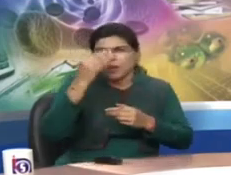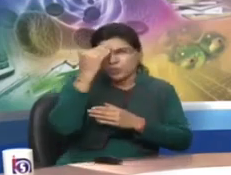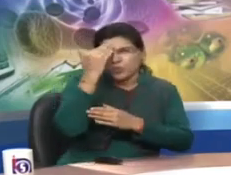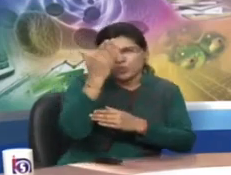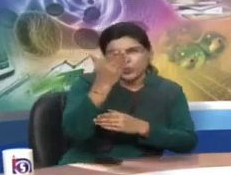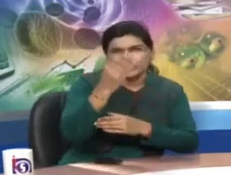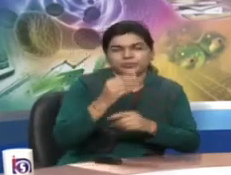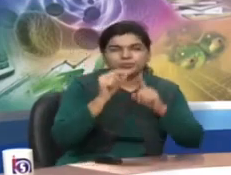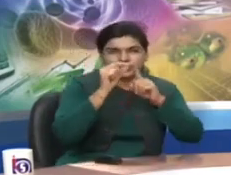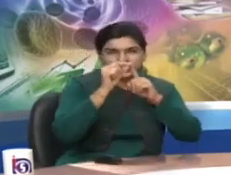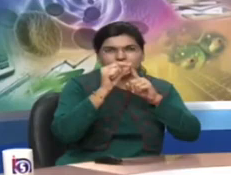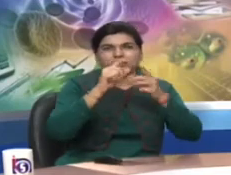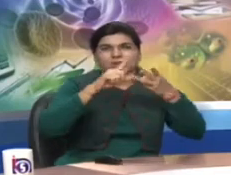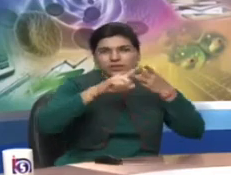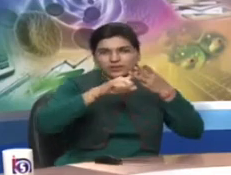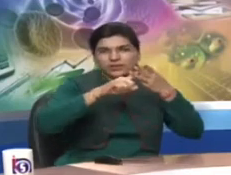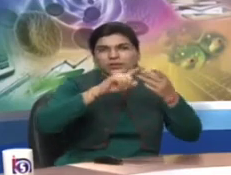pesticides, but we do not